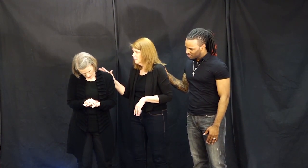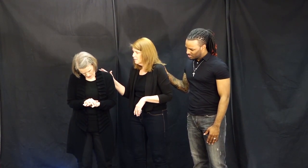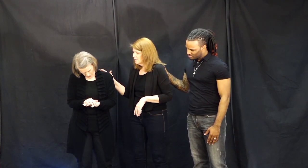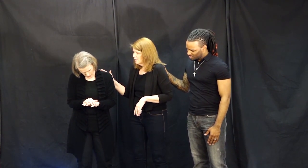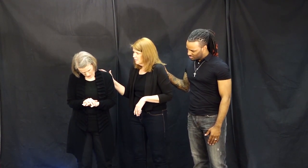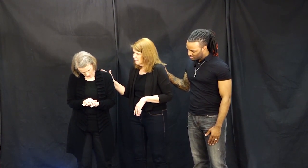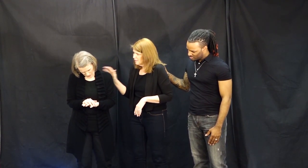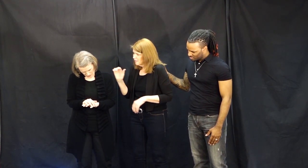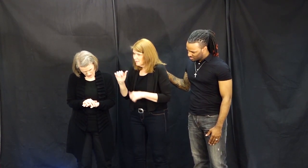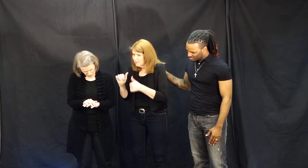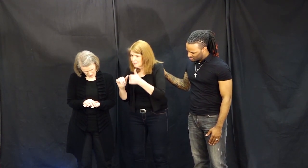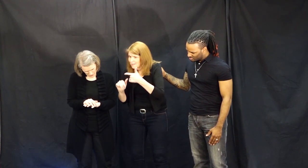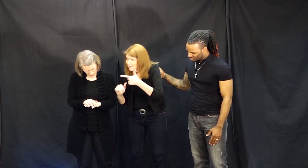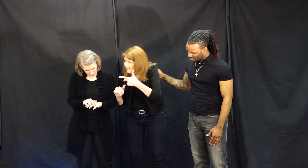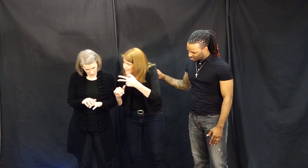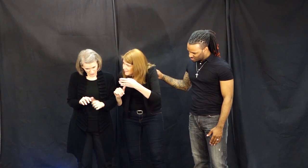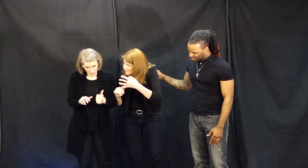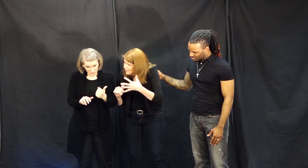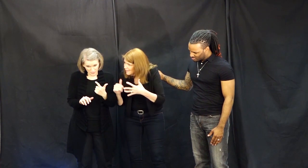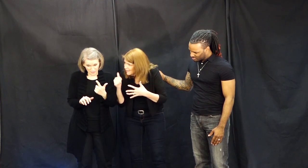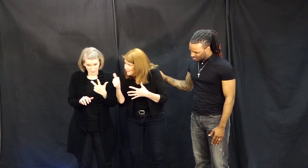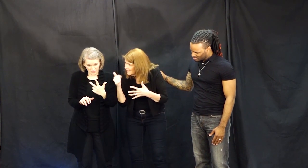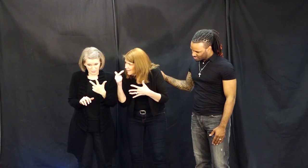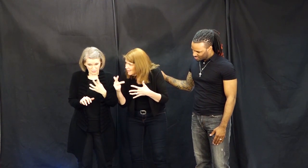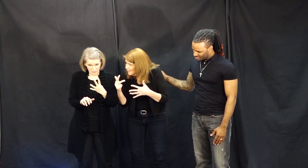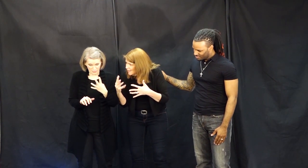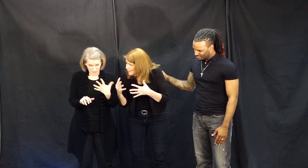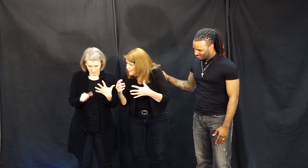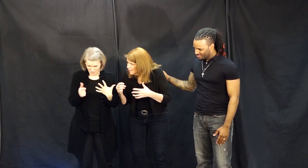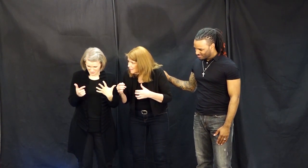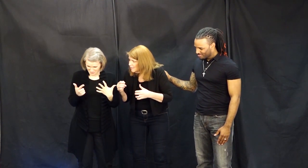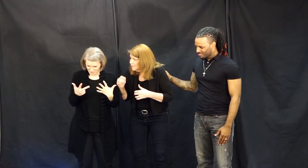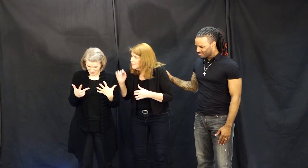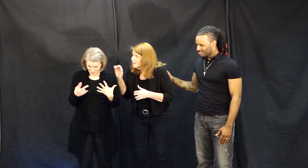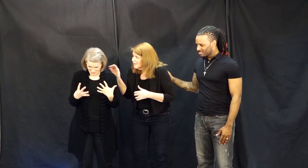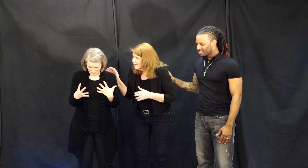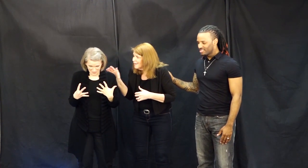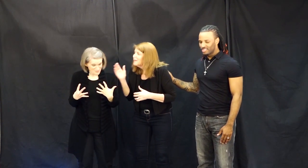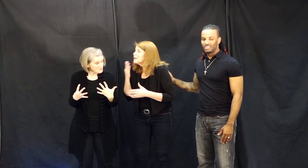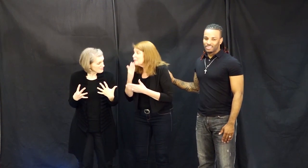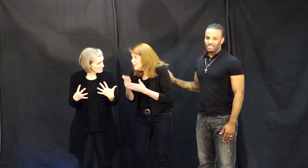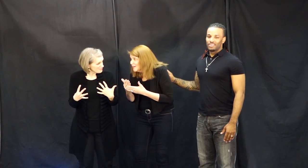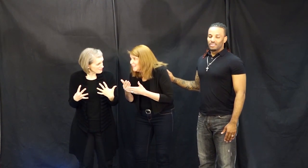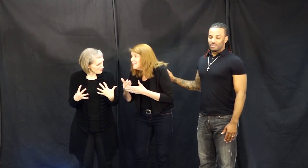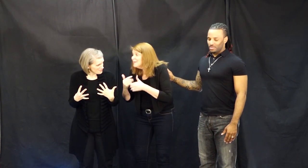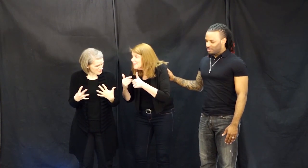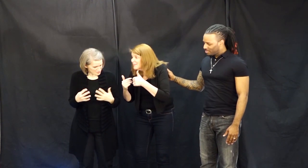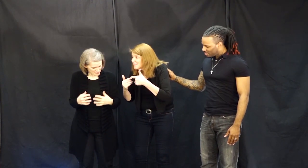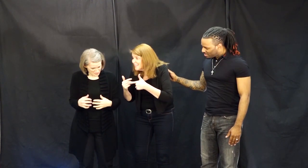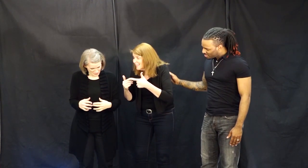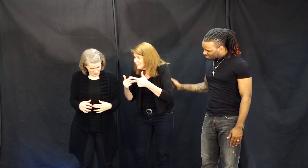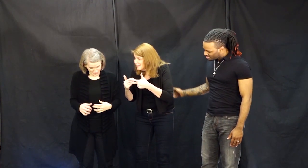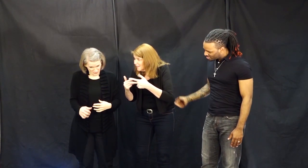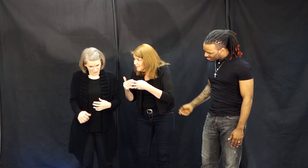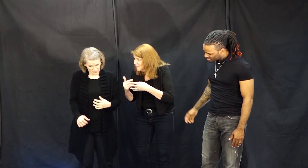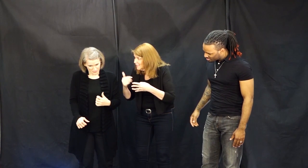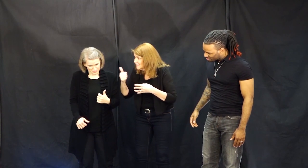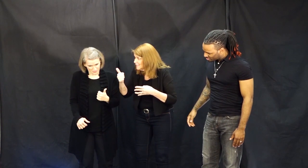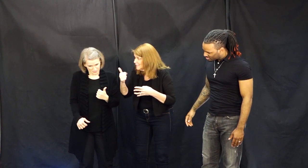1, 2, 3, 4, 5, 6, 7, 8, 9. 6, 7, 8, 9. Good. 1, 2, 3, 4, 5,